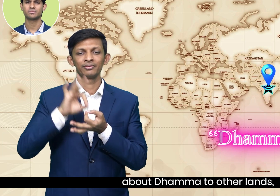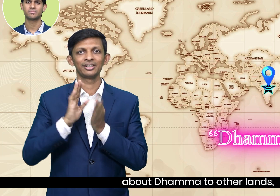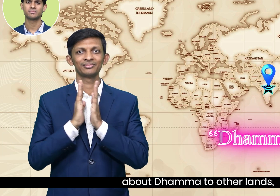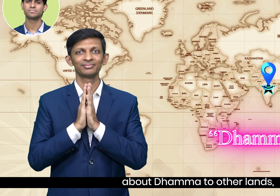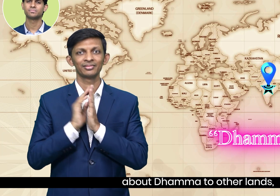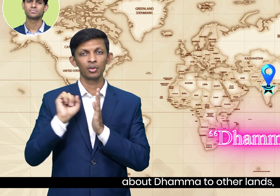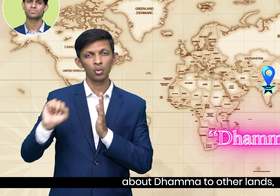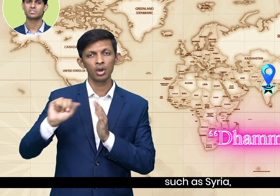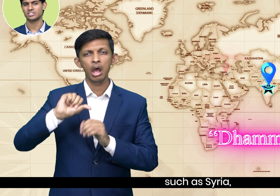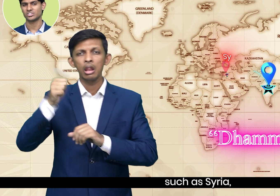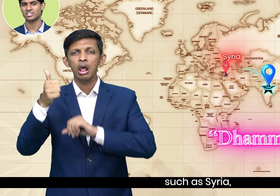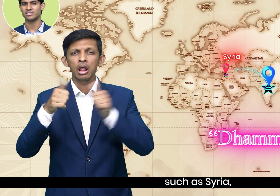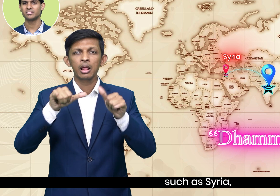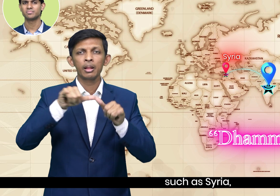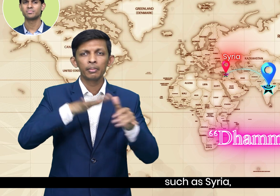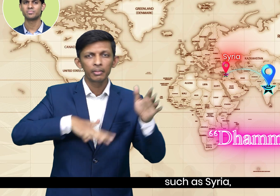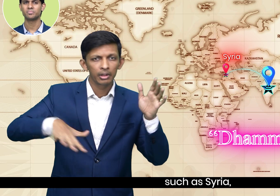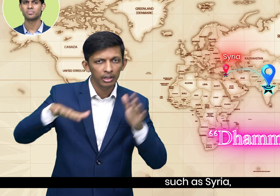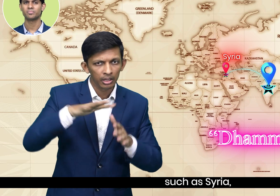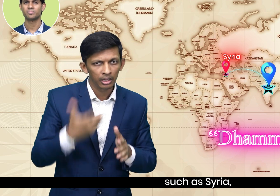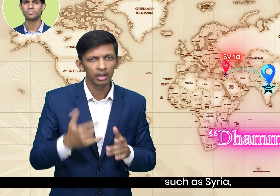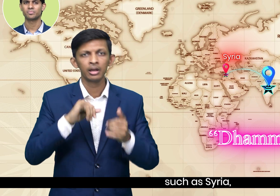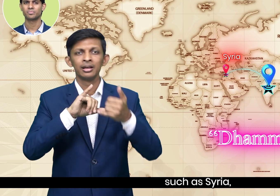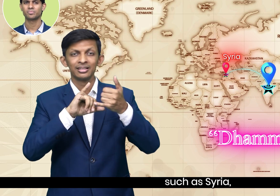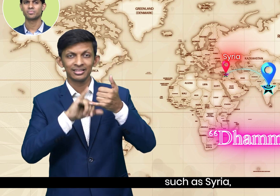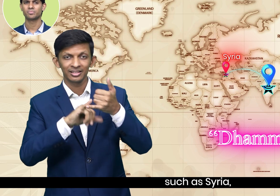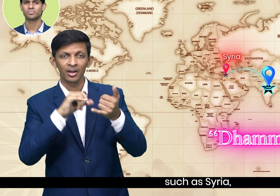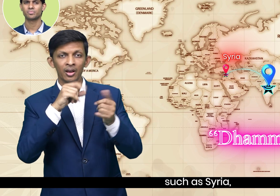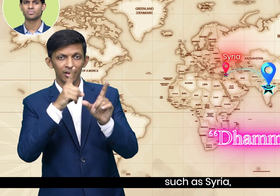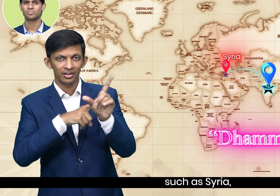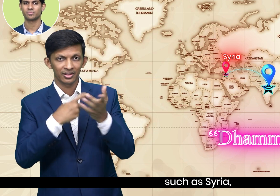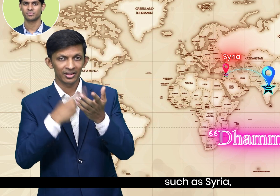lands such as Syria,